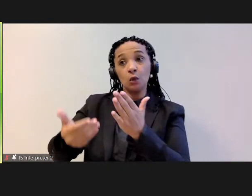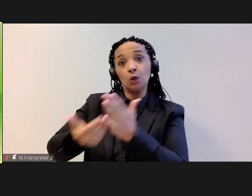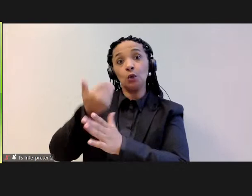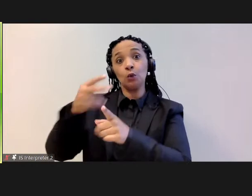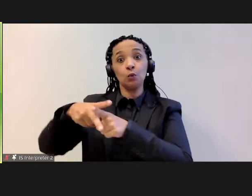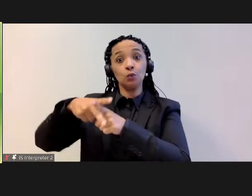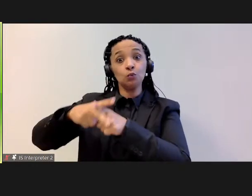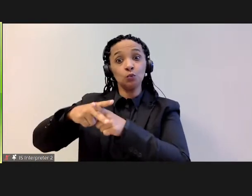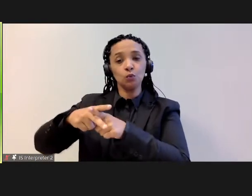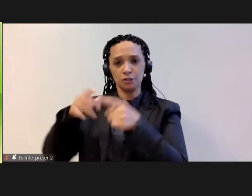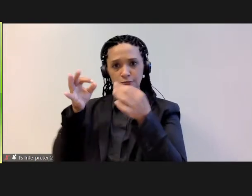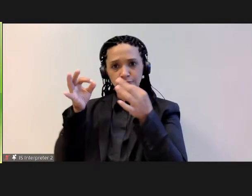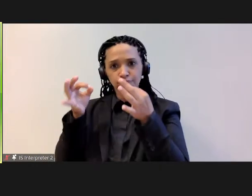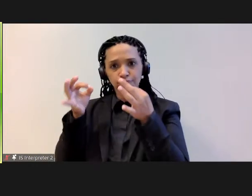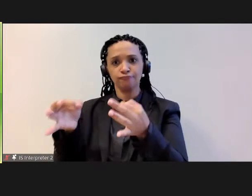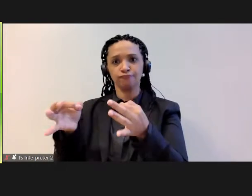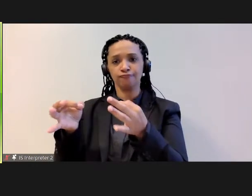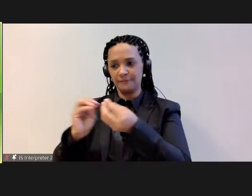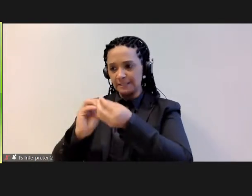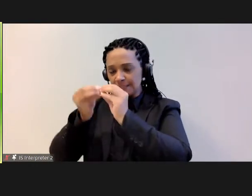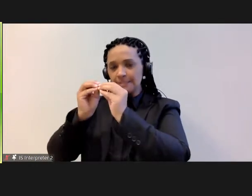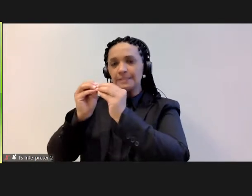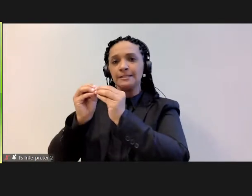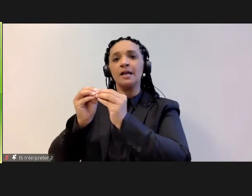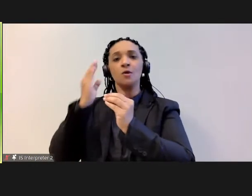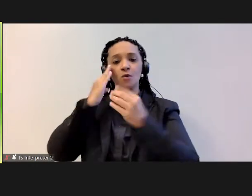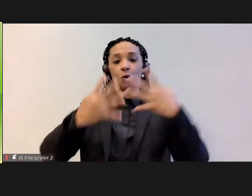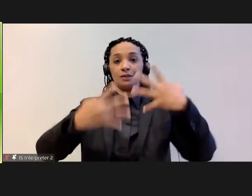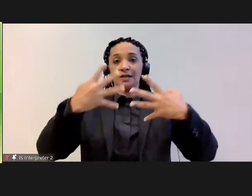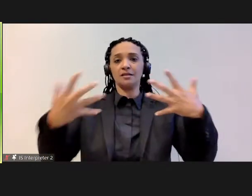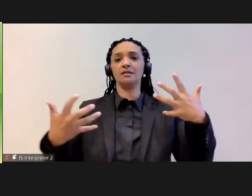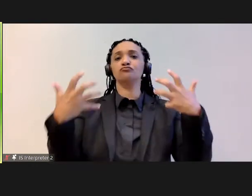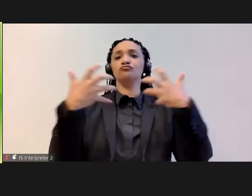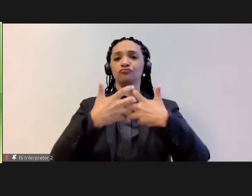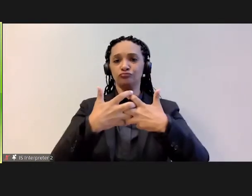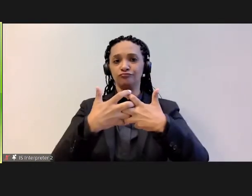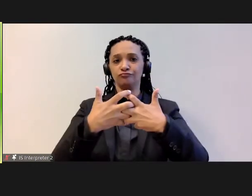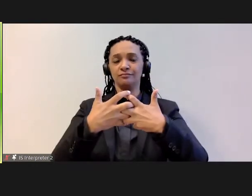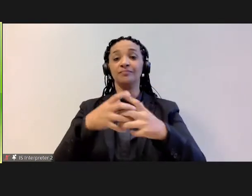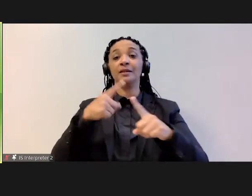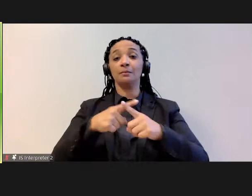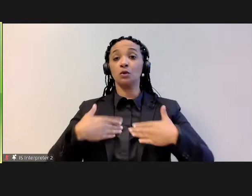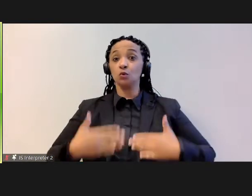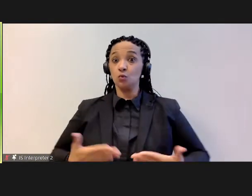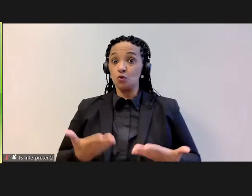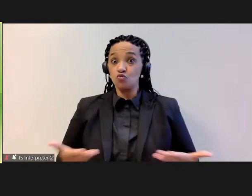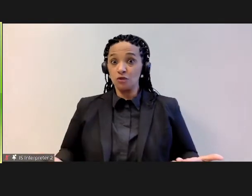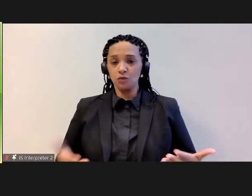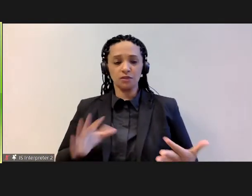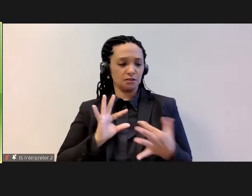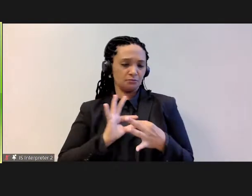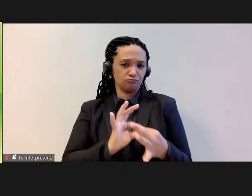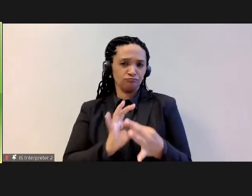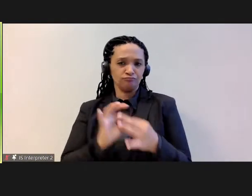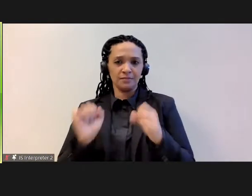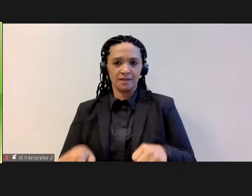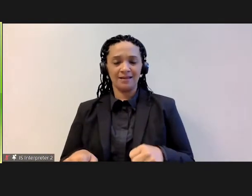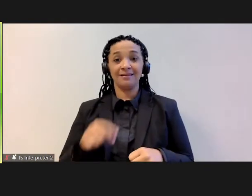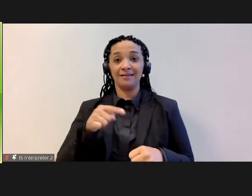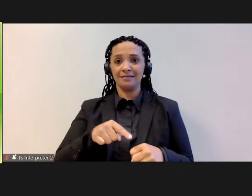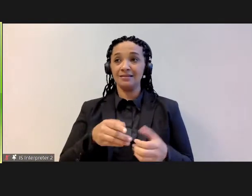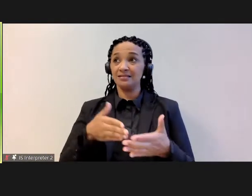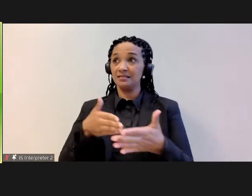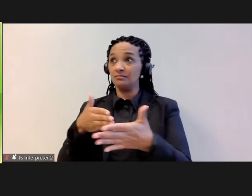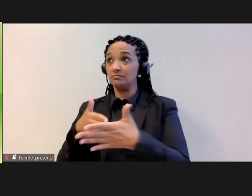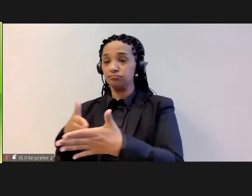and also to rework the institutional organizations of human resources. Those are important challenges.